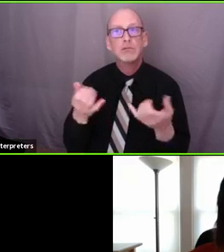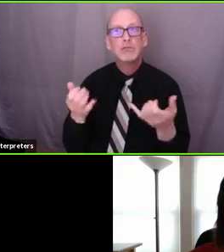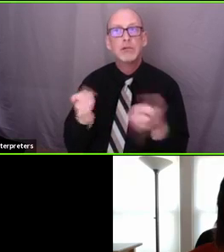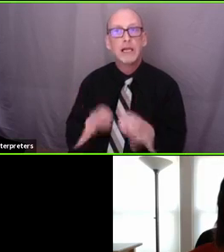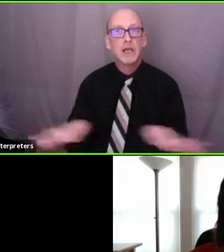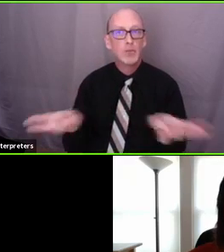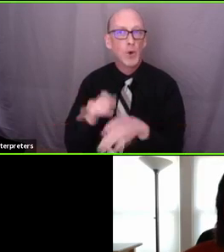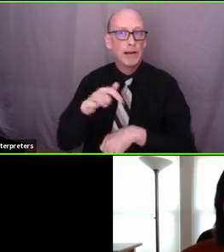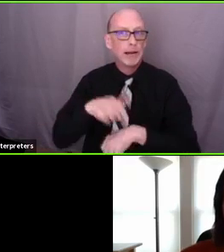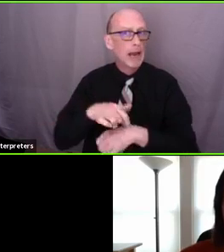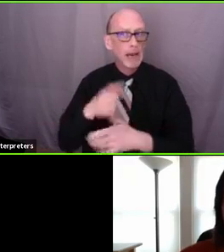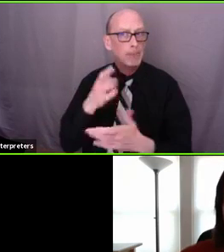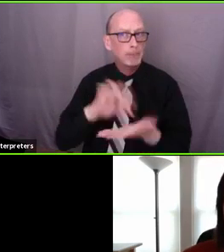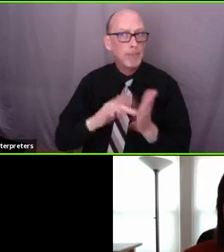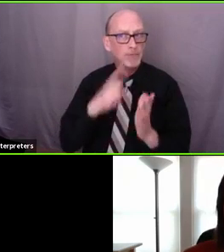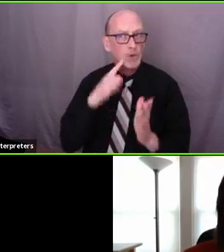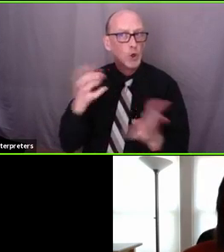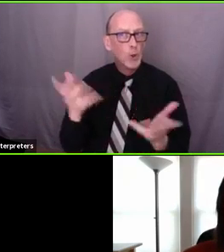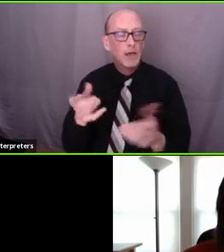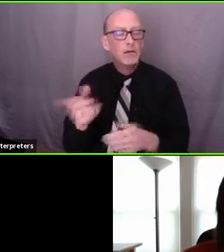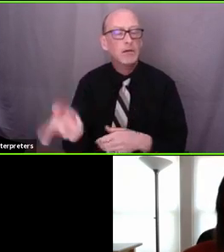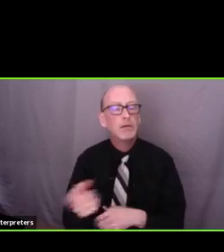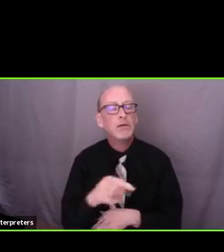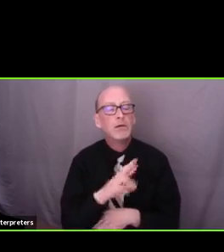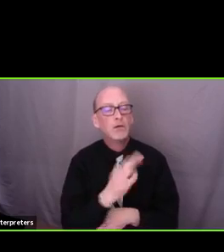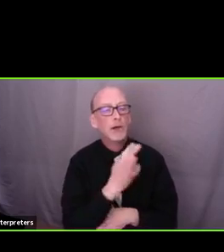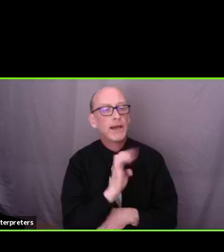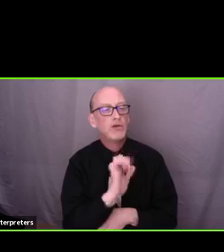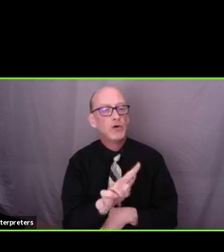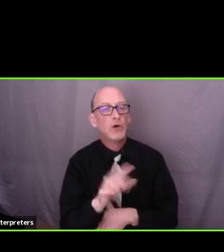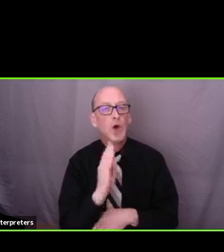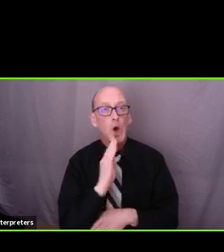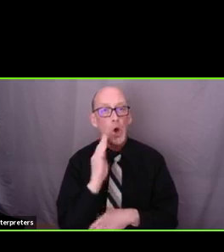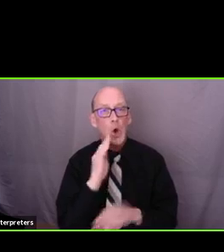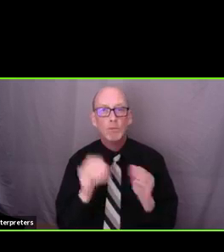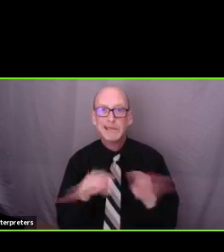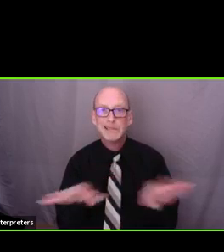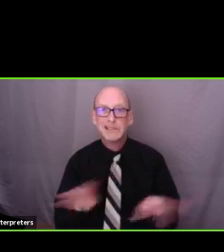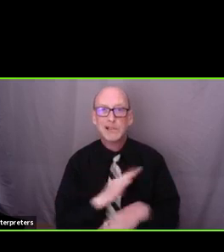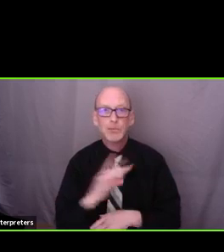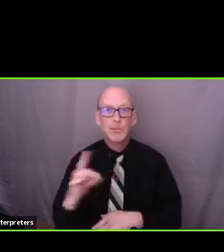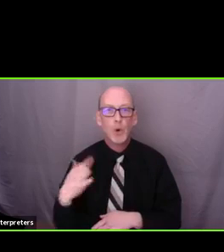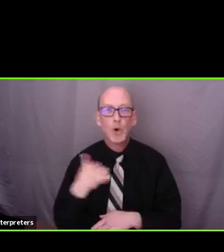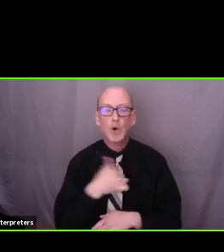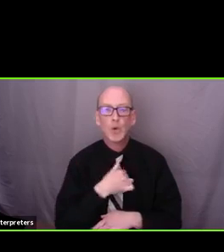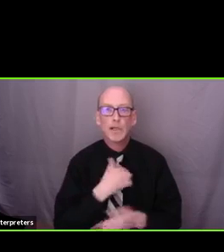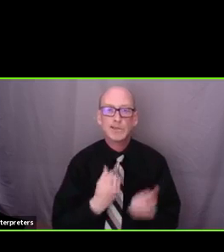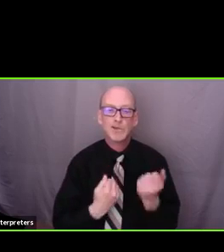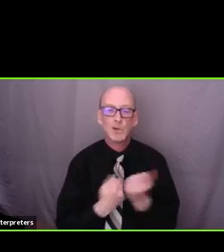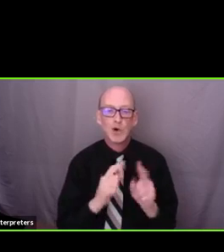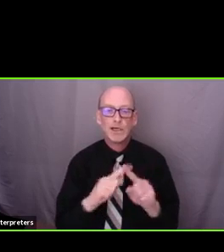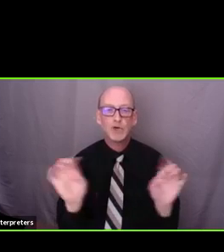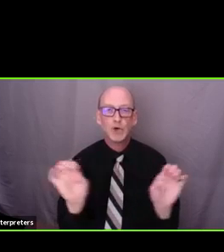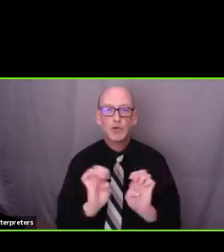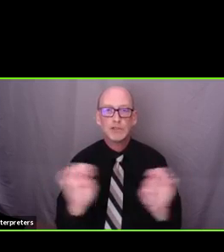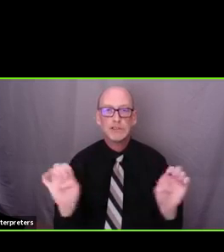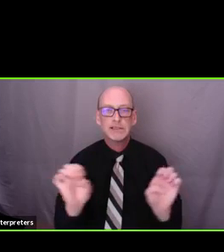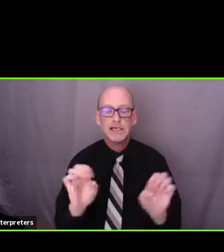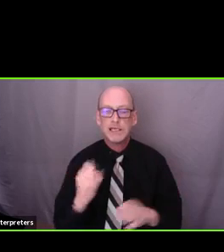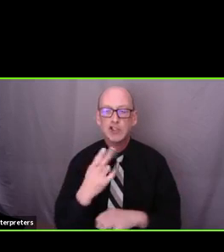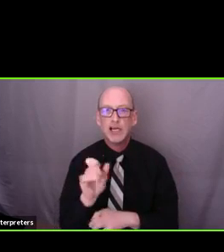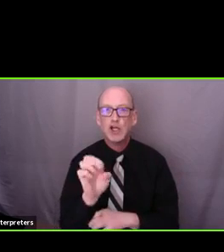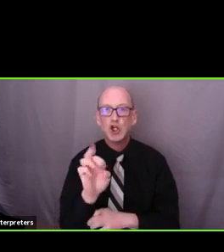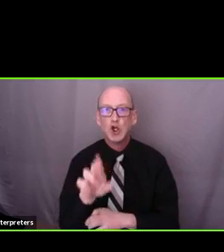time? So the Homelessness Board supports many different emergency shelters around our community, and we